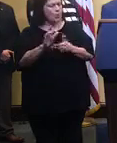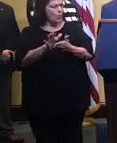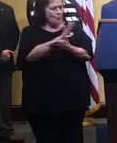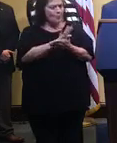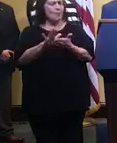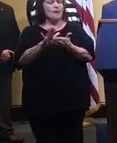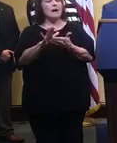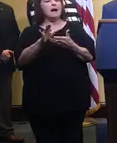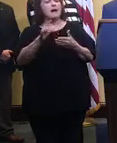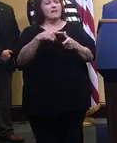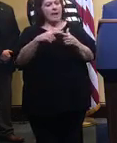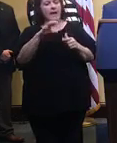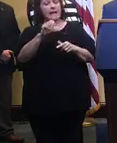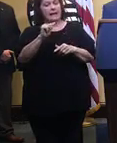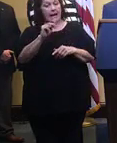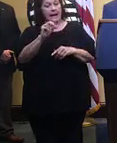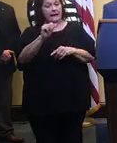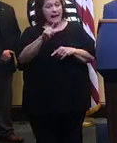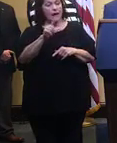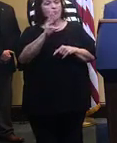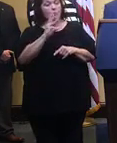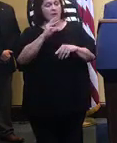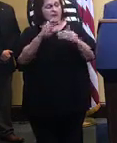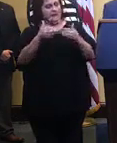canal to its original design capacity.